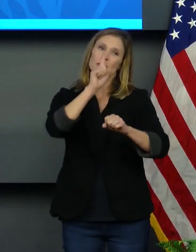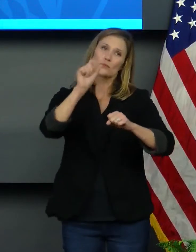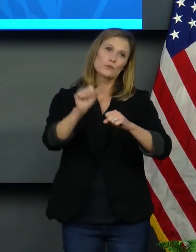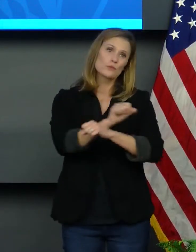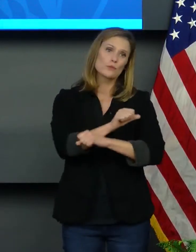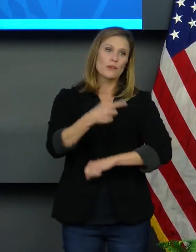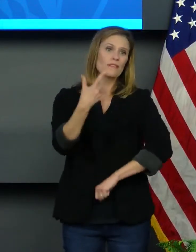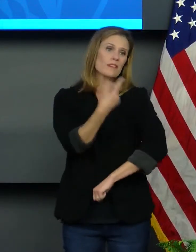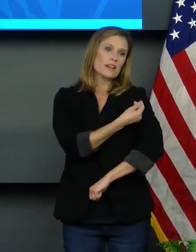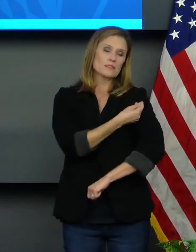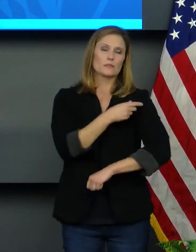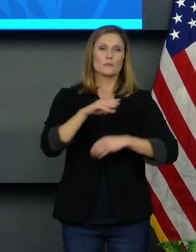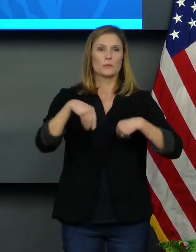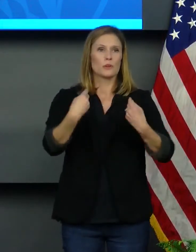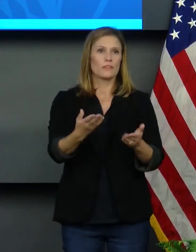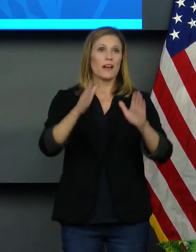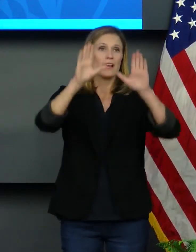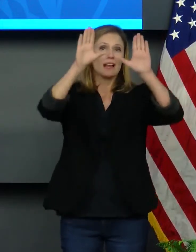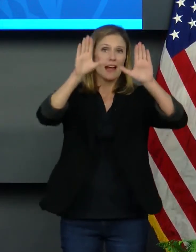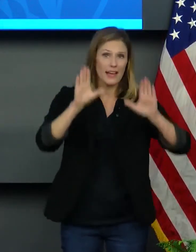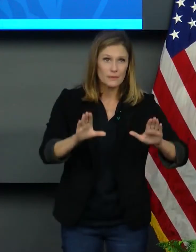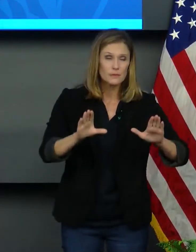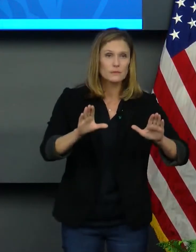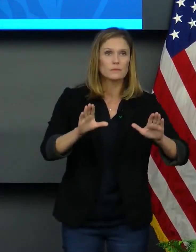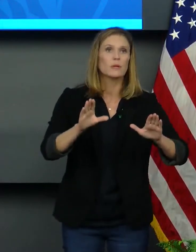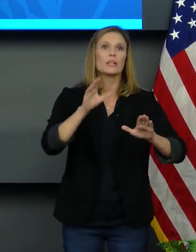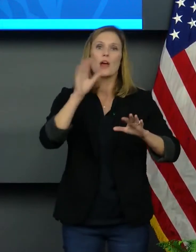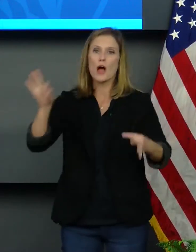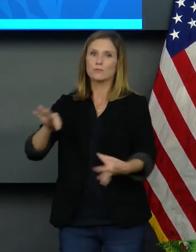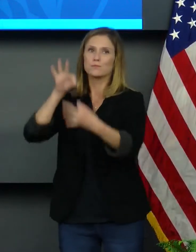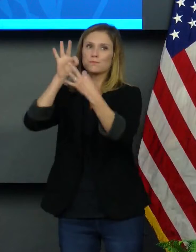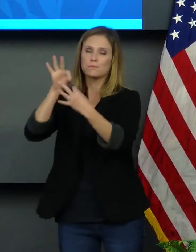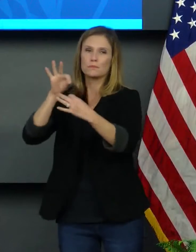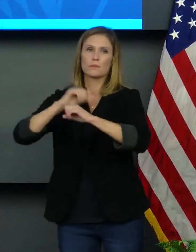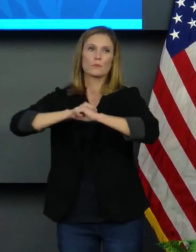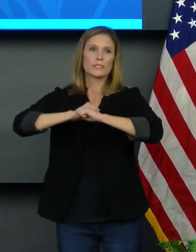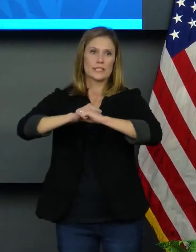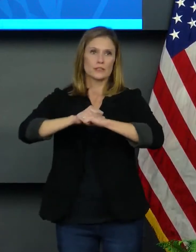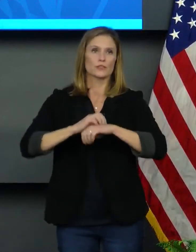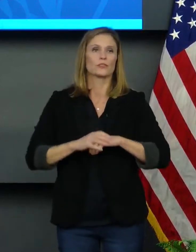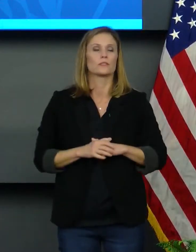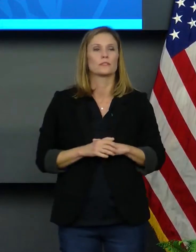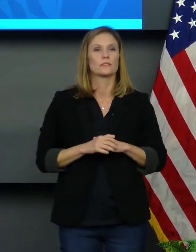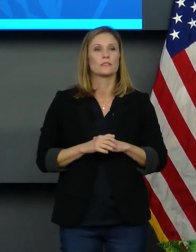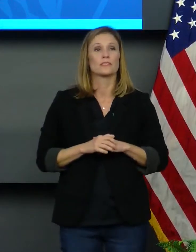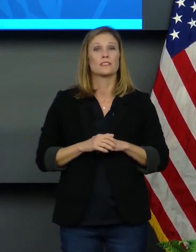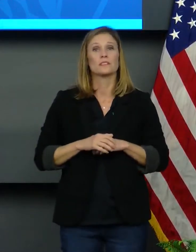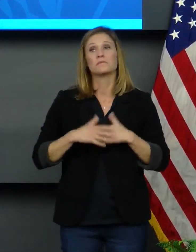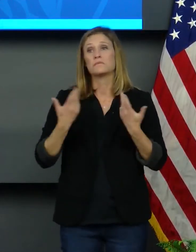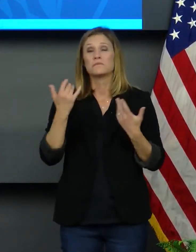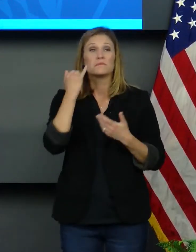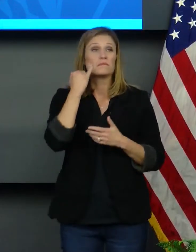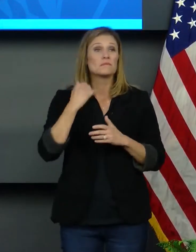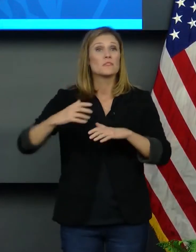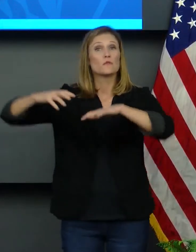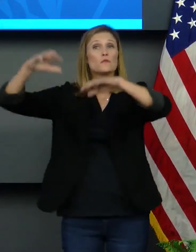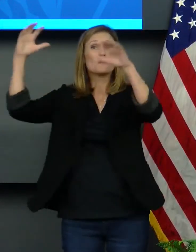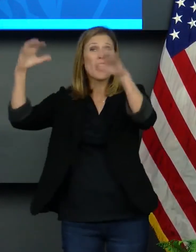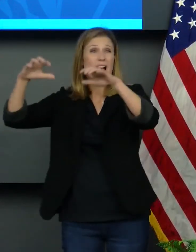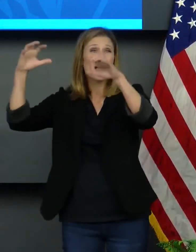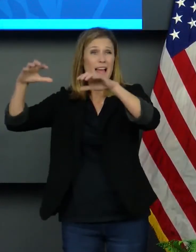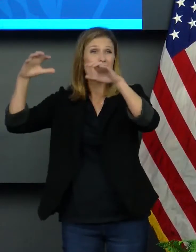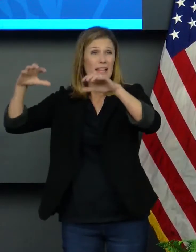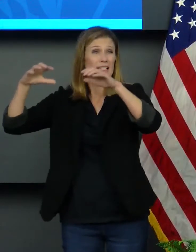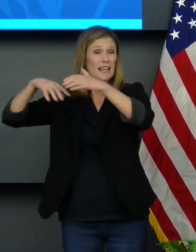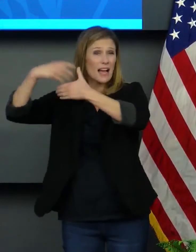vaccines provide excellent but not absolute protection. When it's pouring rain outside, you got to